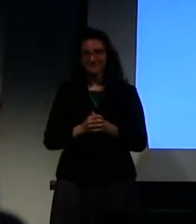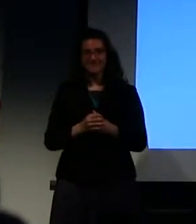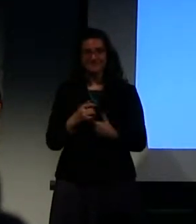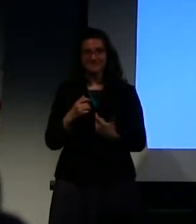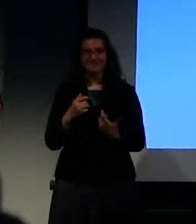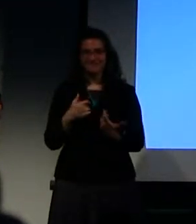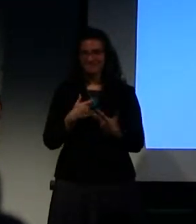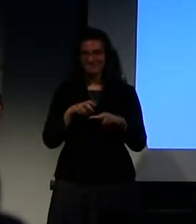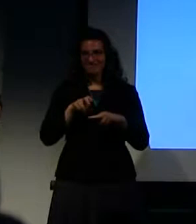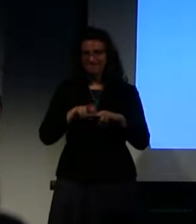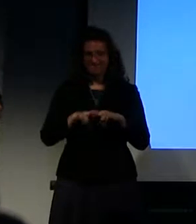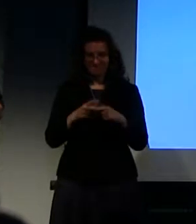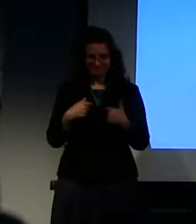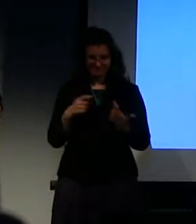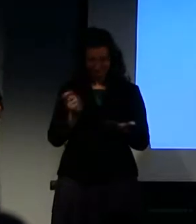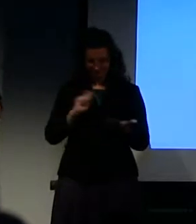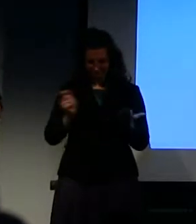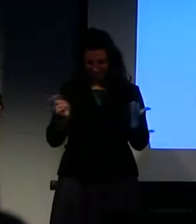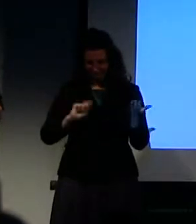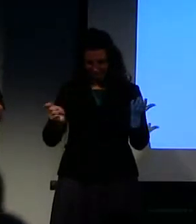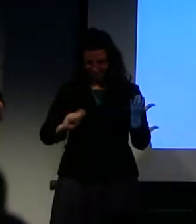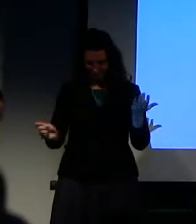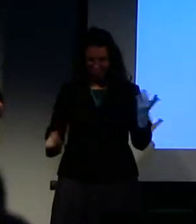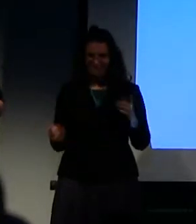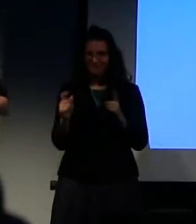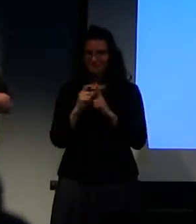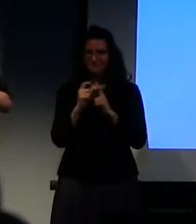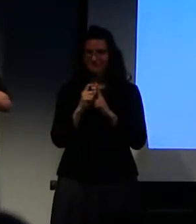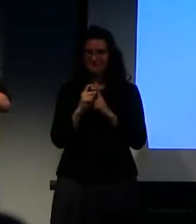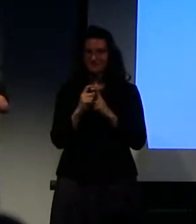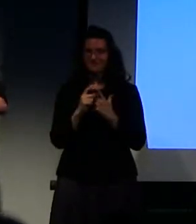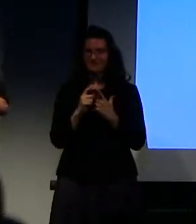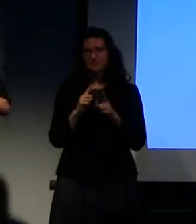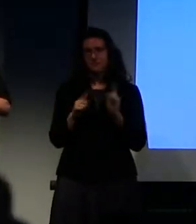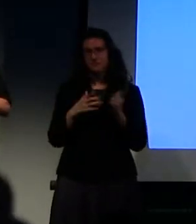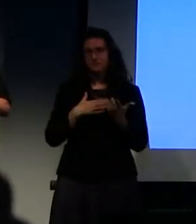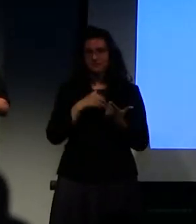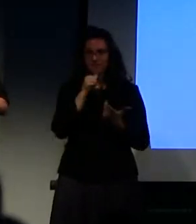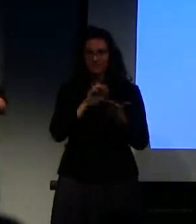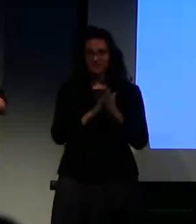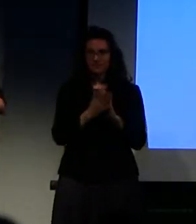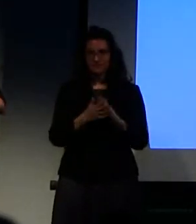and write words. However, mine don't turn into a great American novel.